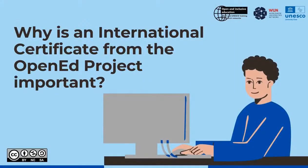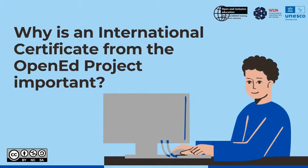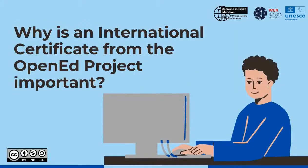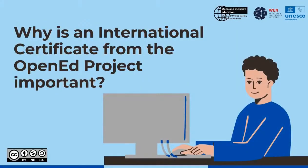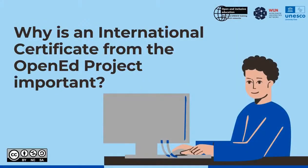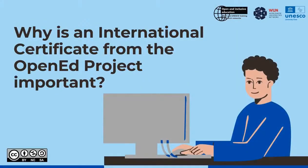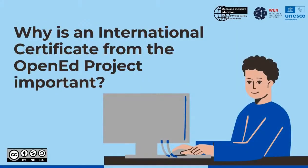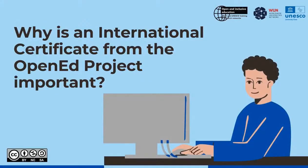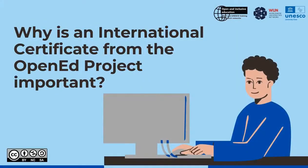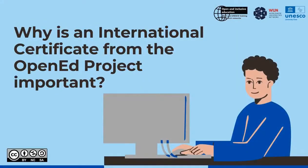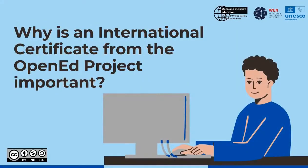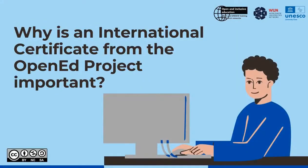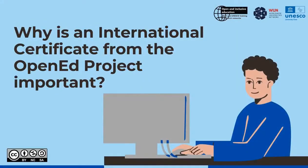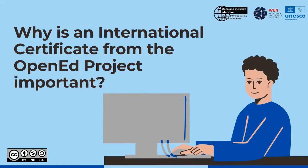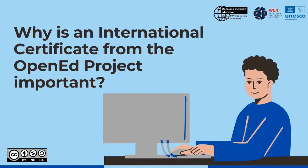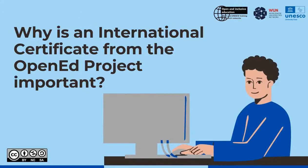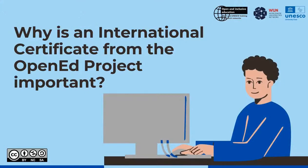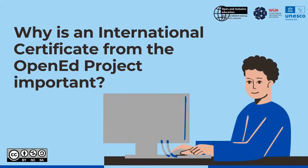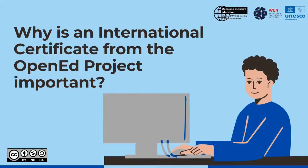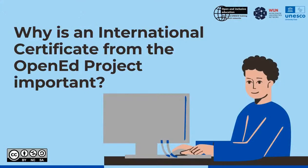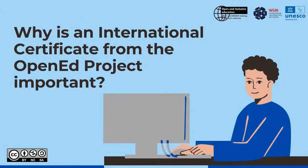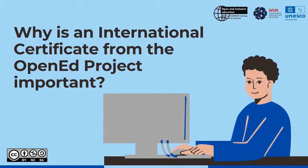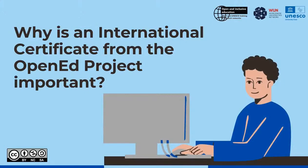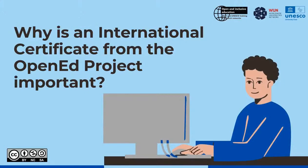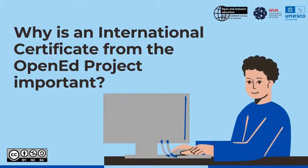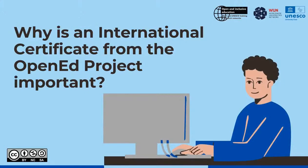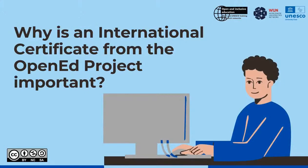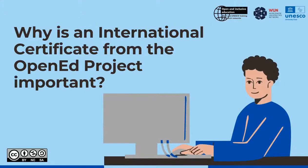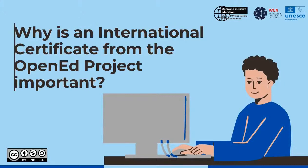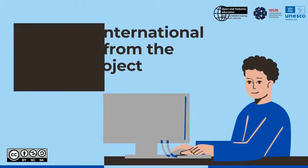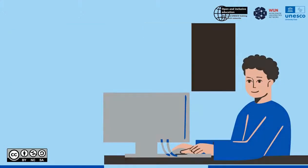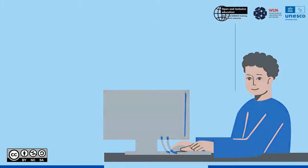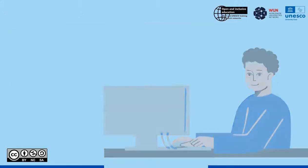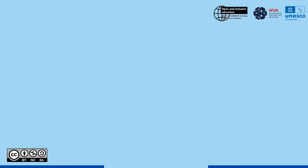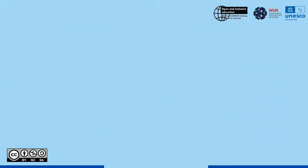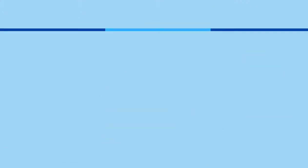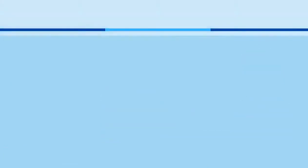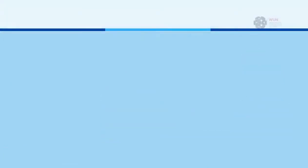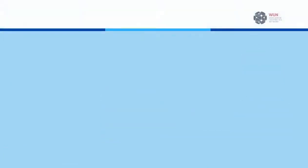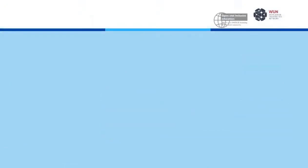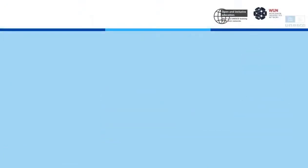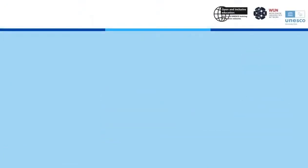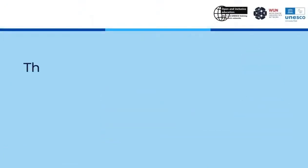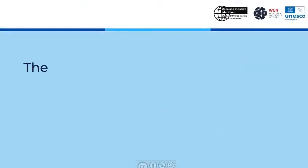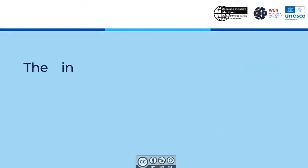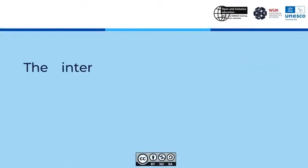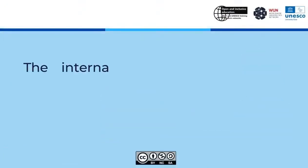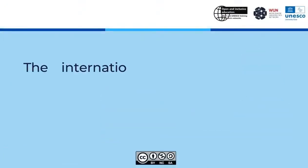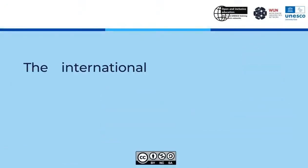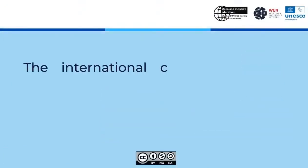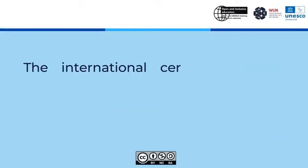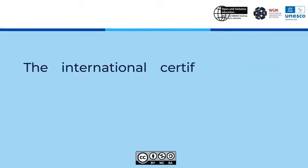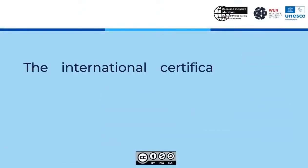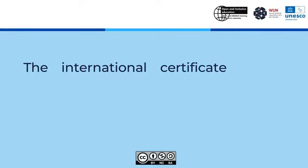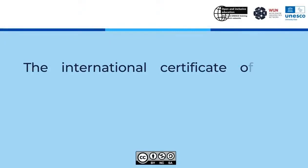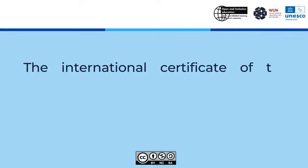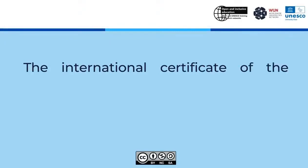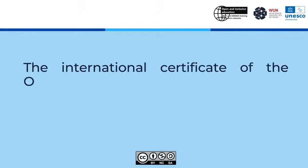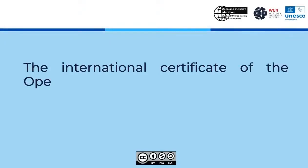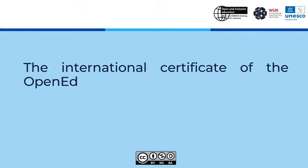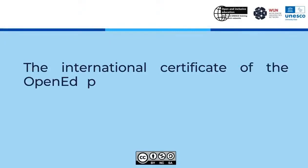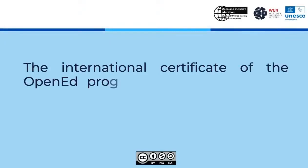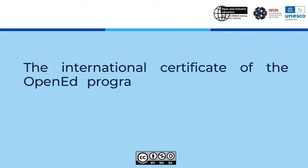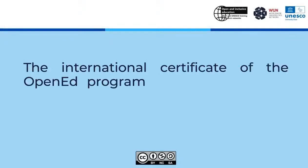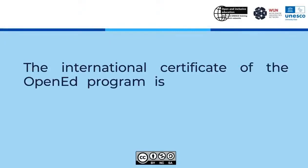international certificate from the Open Ed Project important. The International Certificate of the Open Ed Program